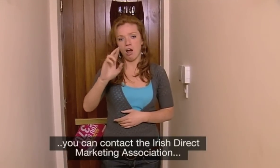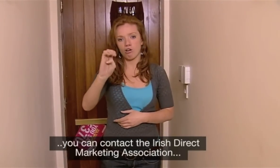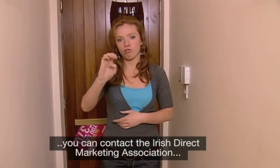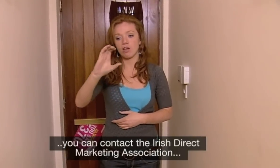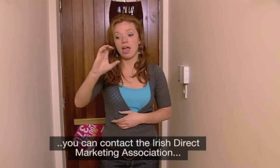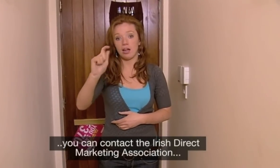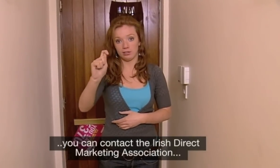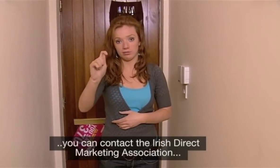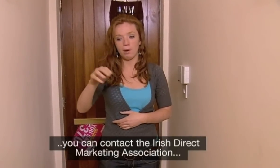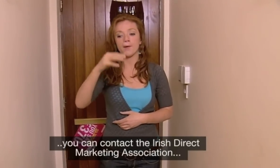Marketing